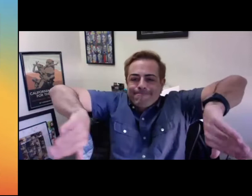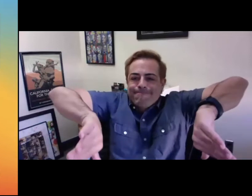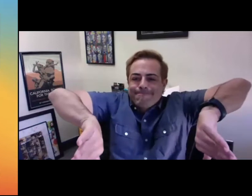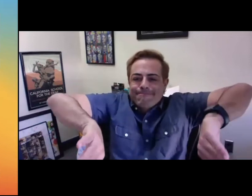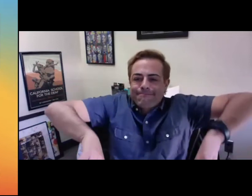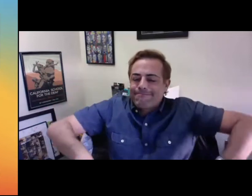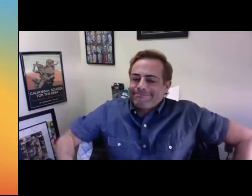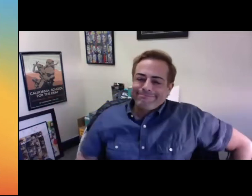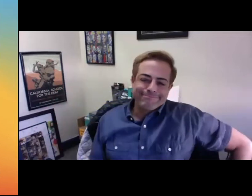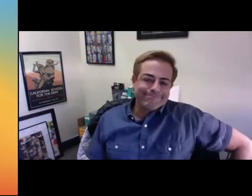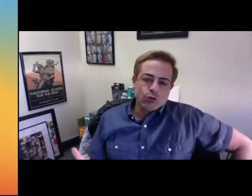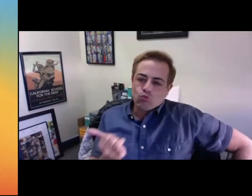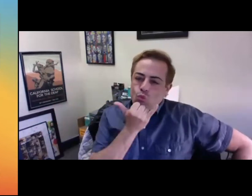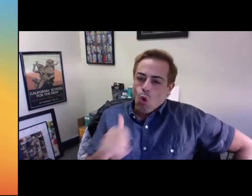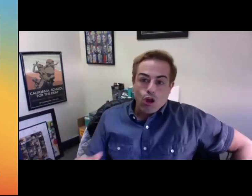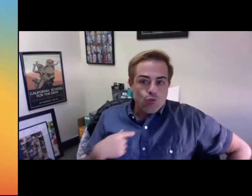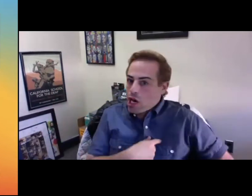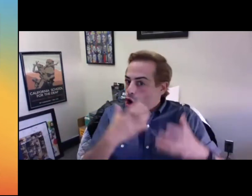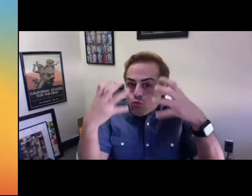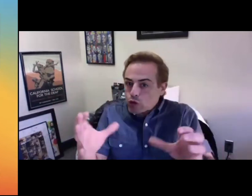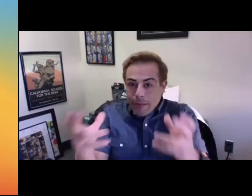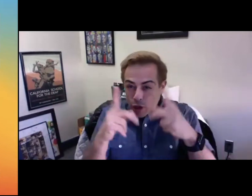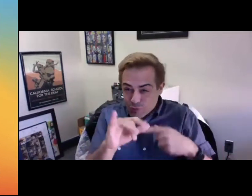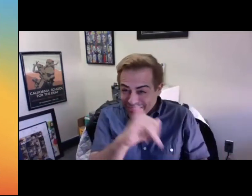be that